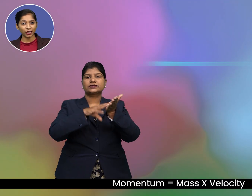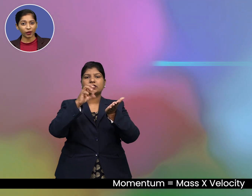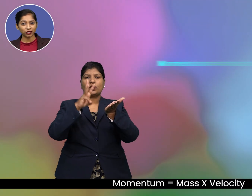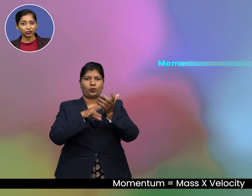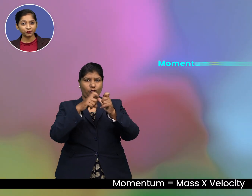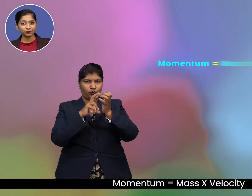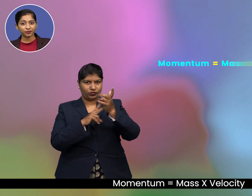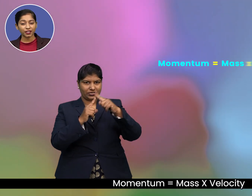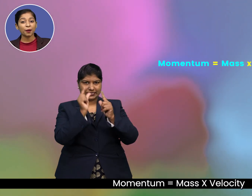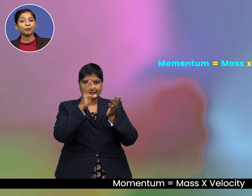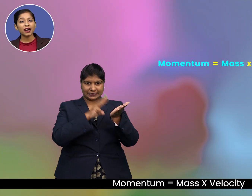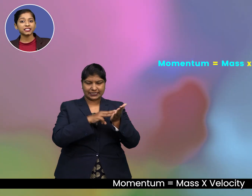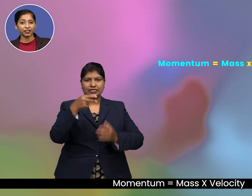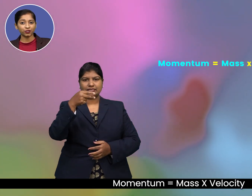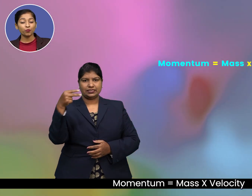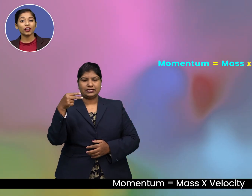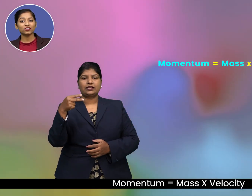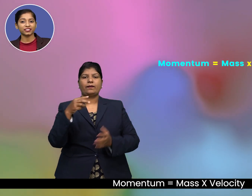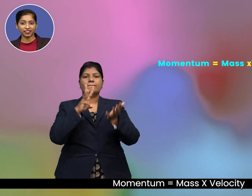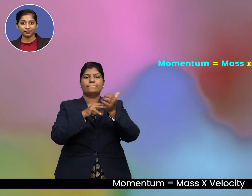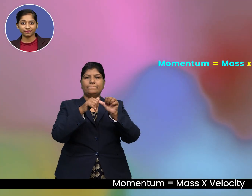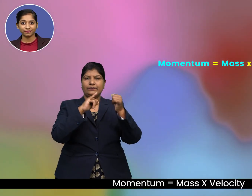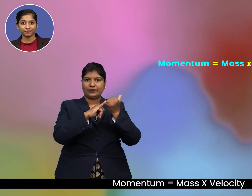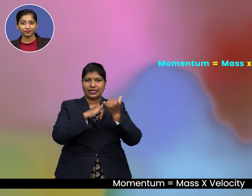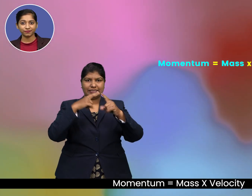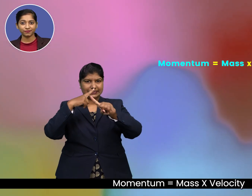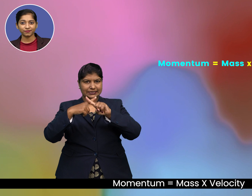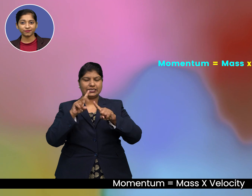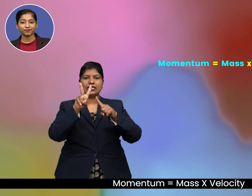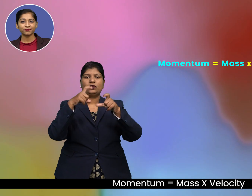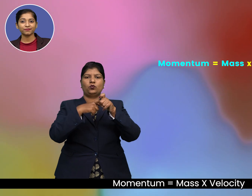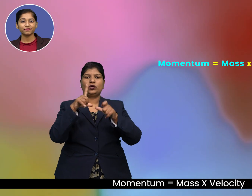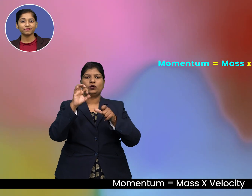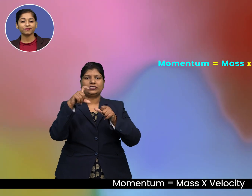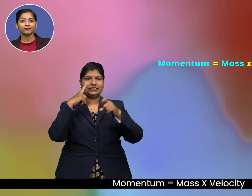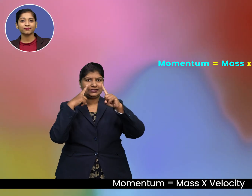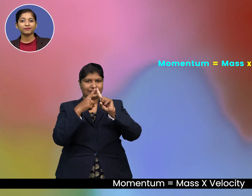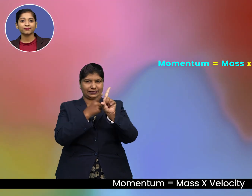Momentum is equal to mass into velocity.